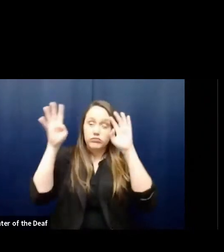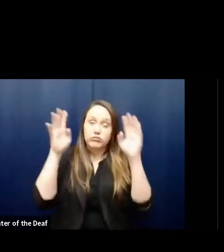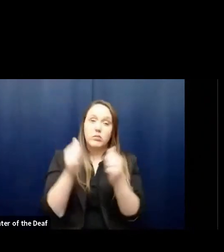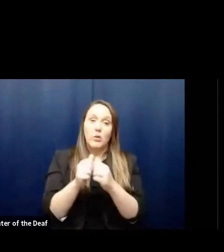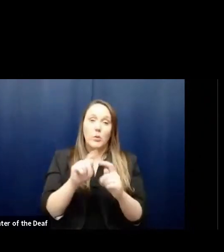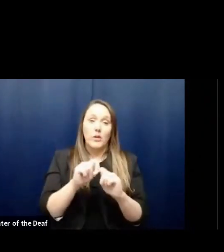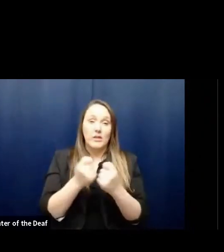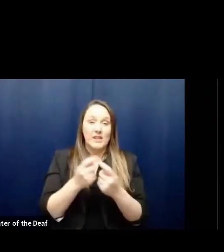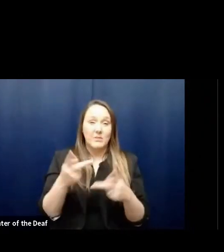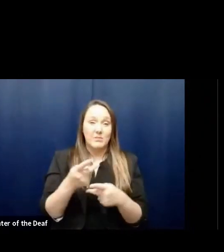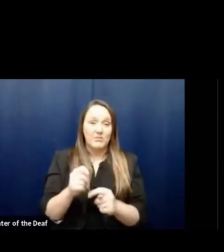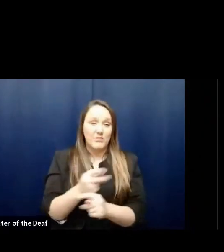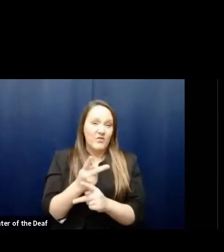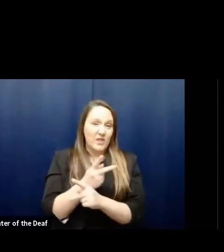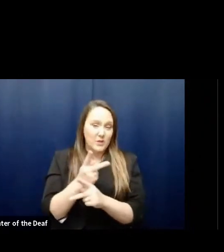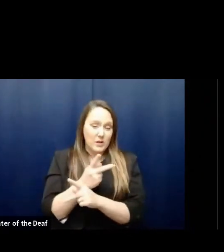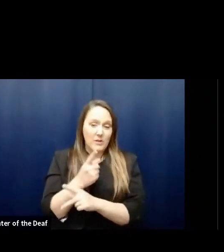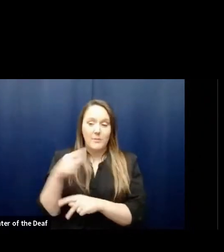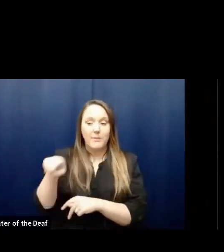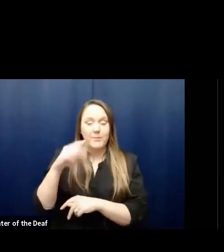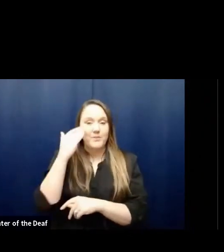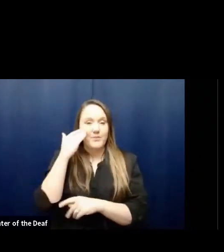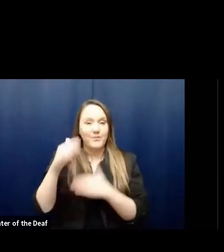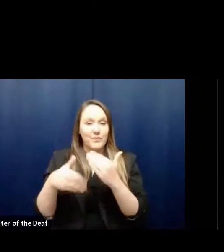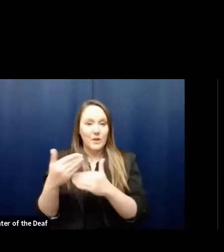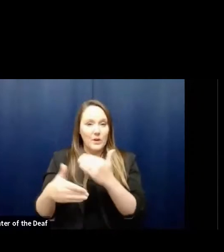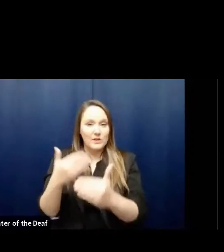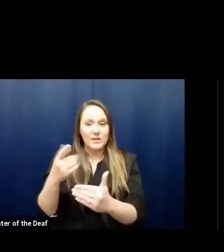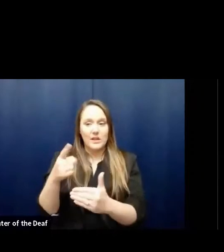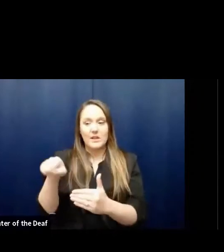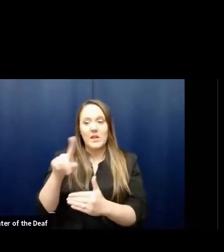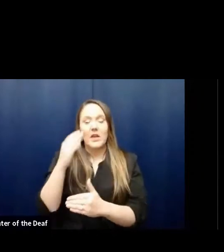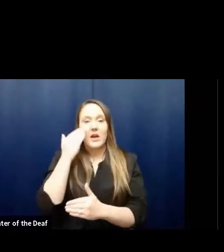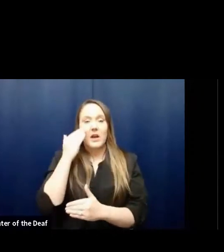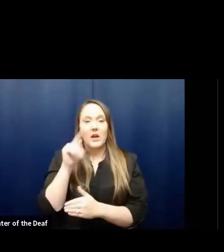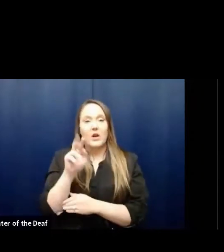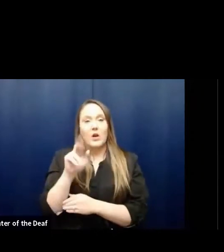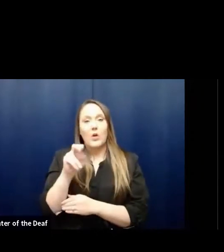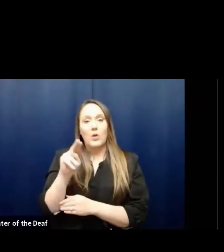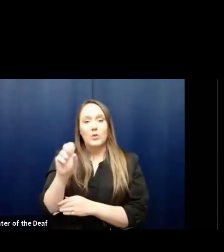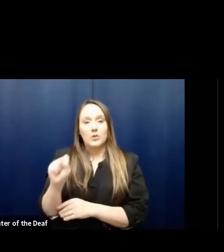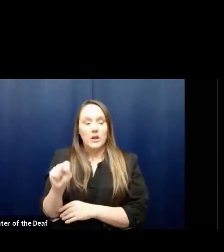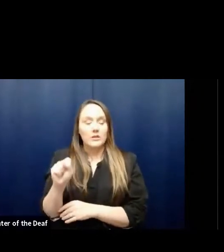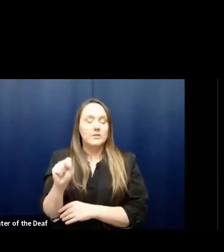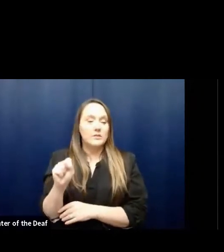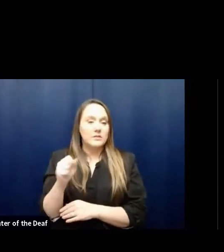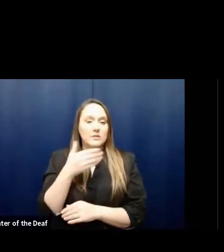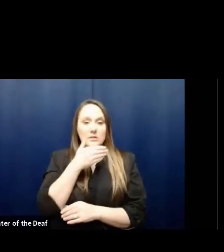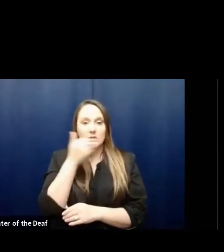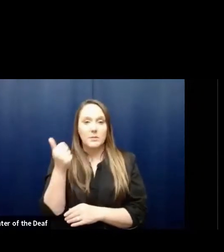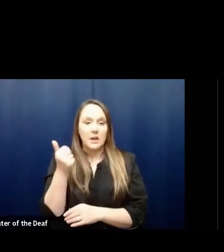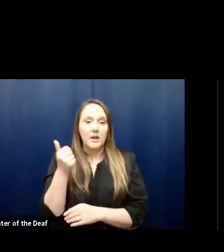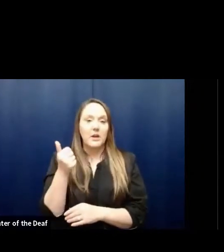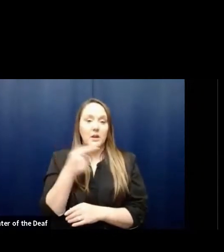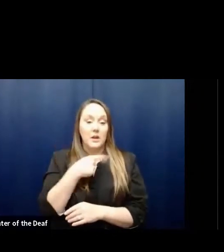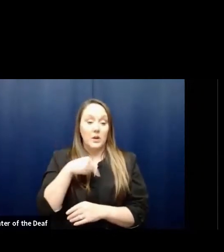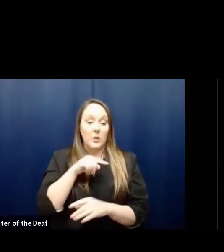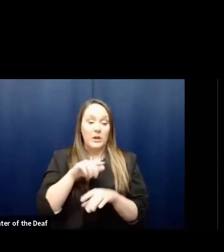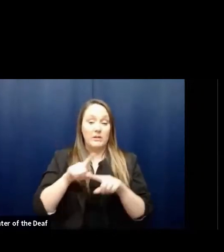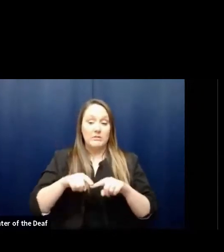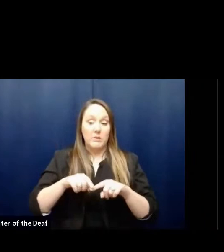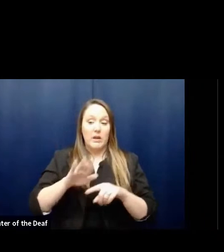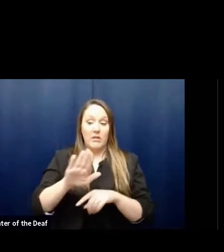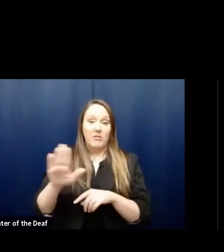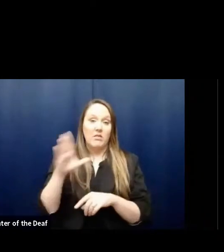out. They know the process and they know the trends better than we do in leadership. So we're relying on their expertise